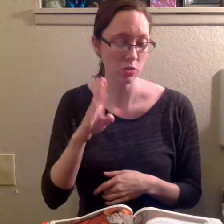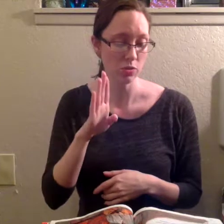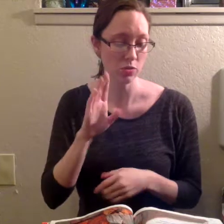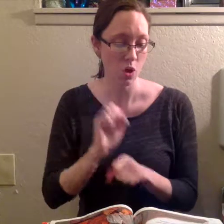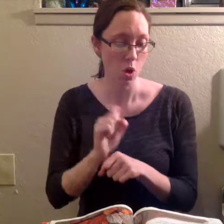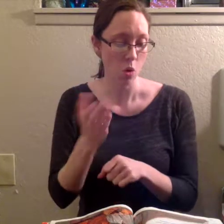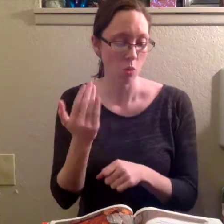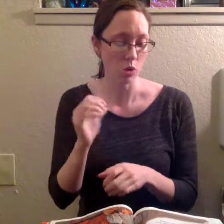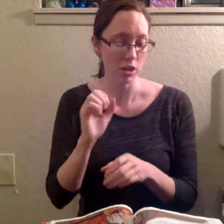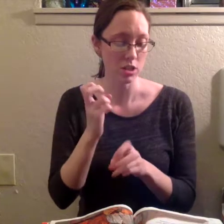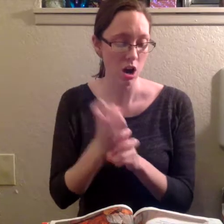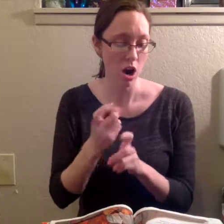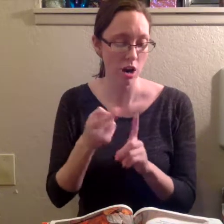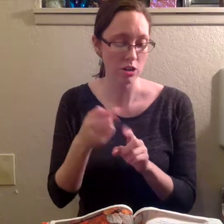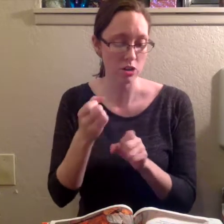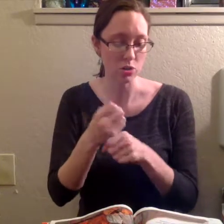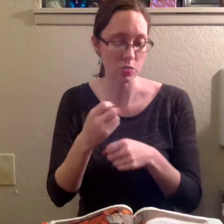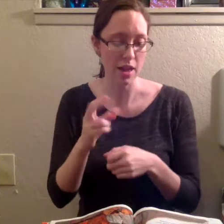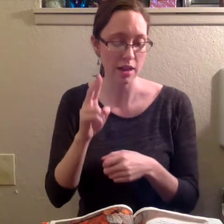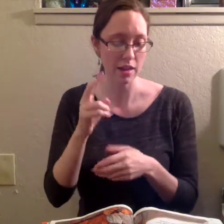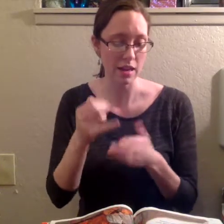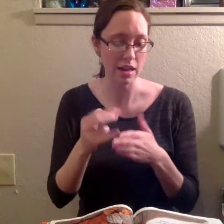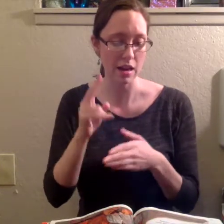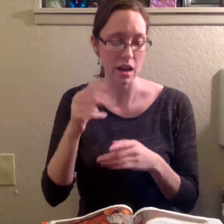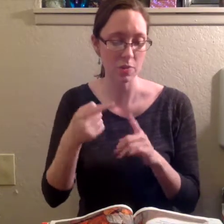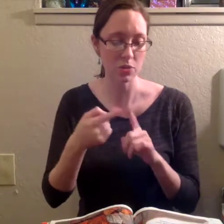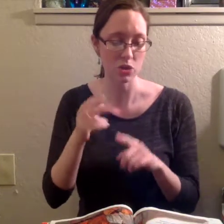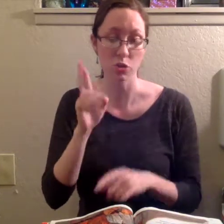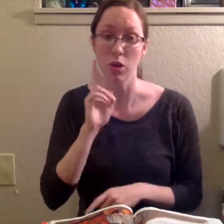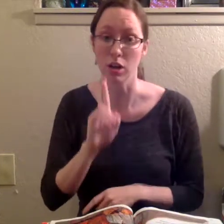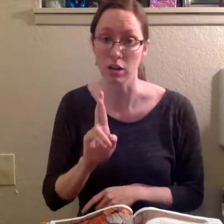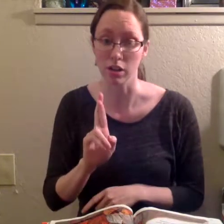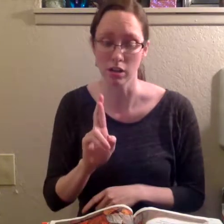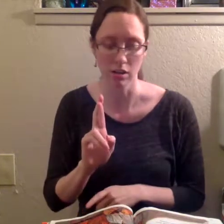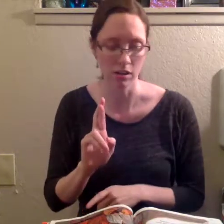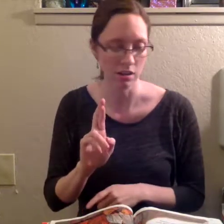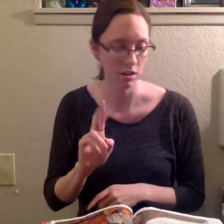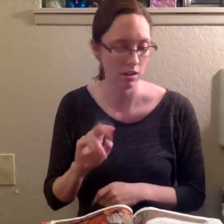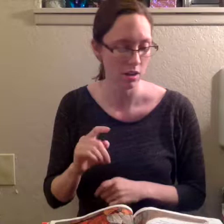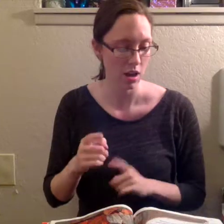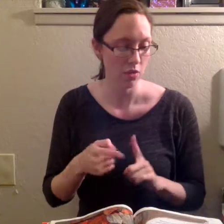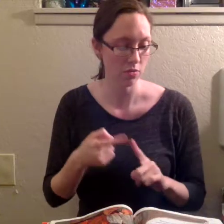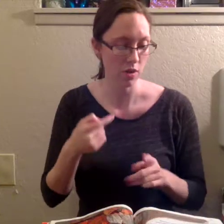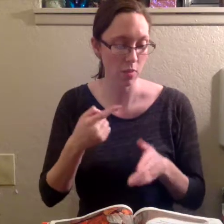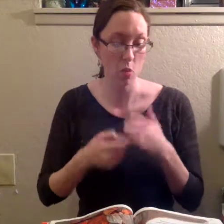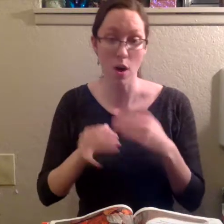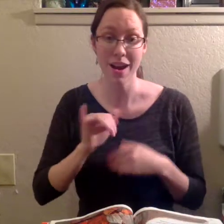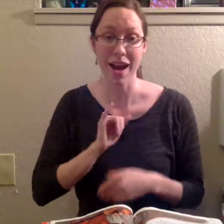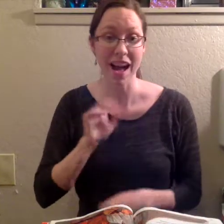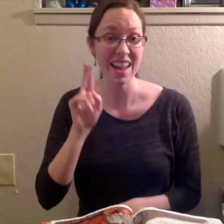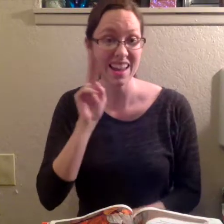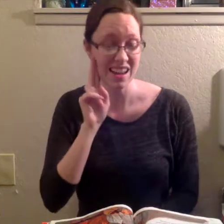you've worked hard to make it up to her. From what I